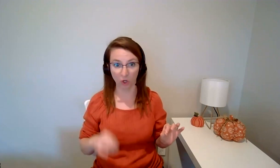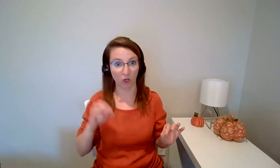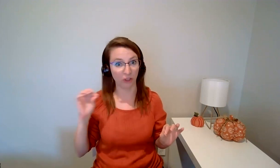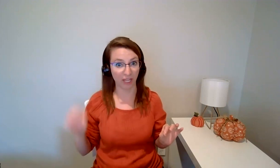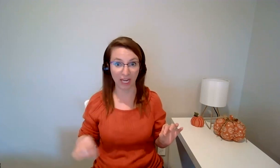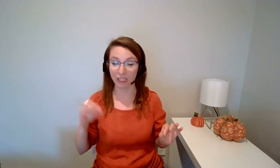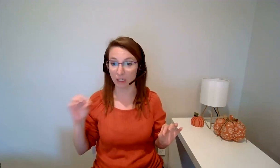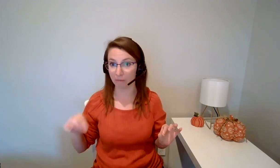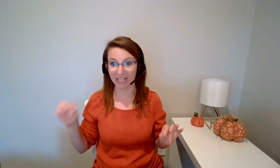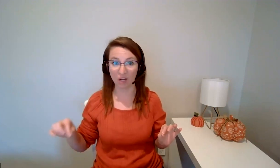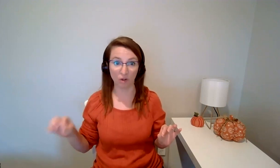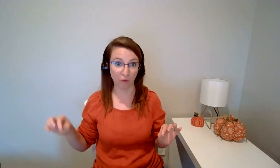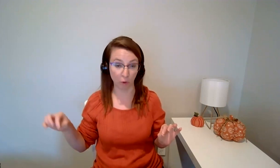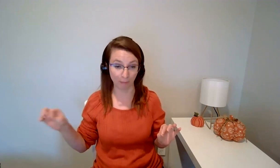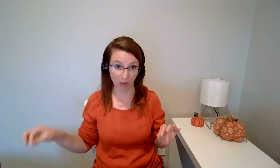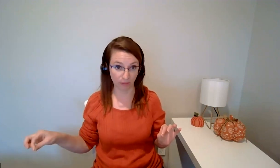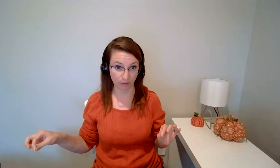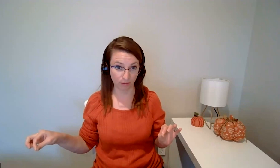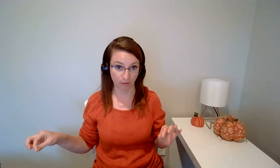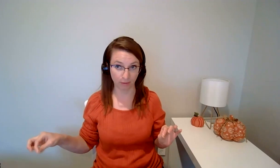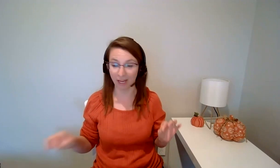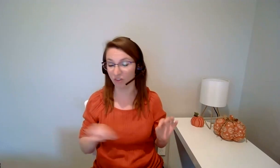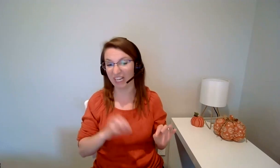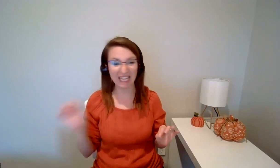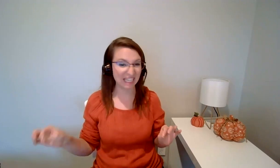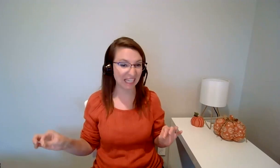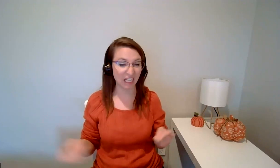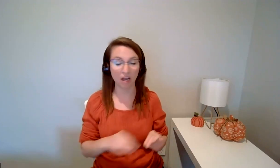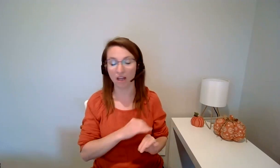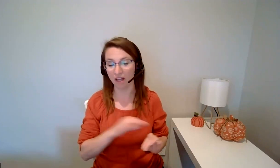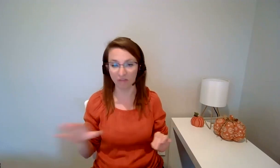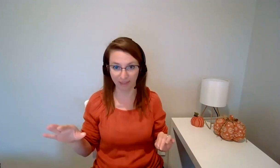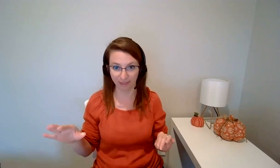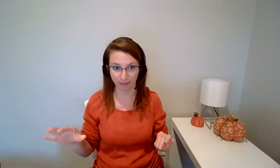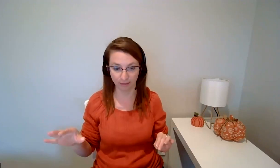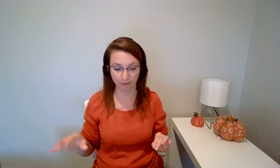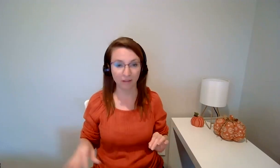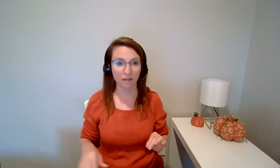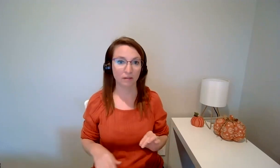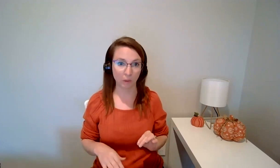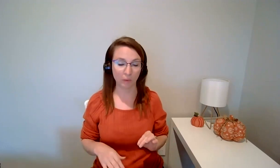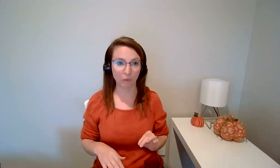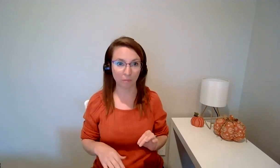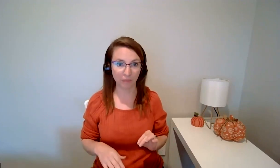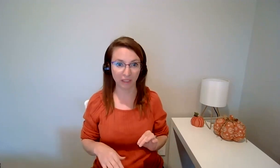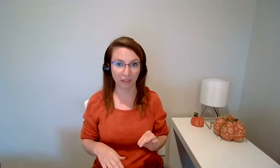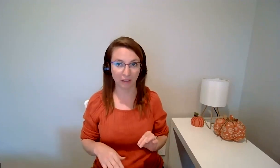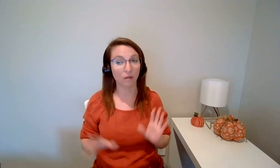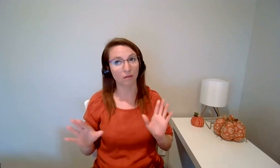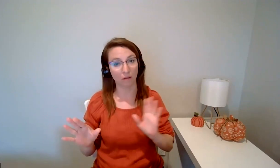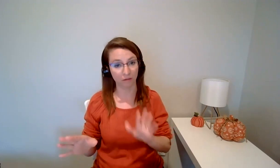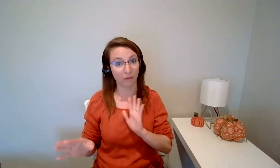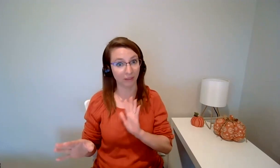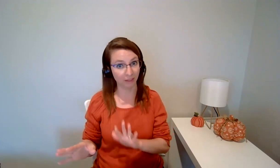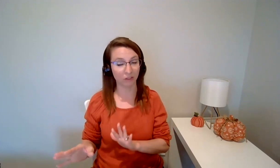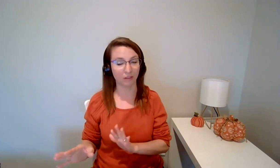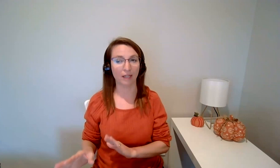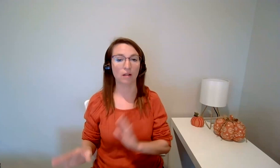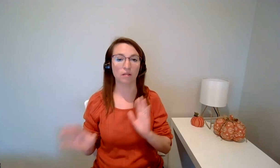word that comes out of your mouth. Okay, every ending, everything. So it would be, and also in addition to that, a lot